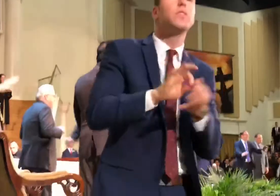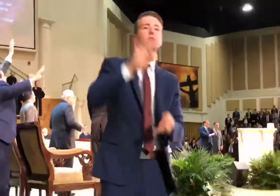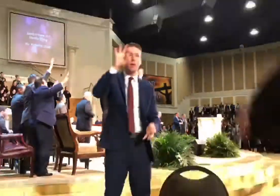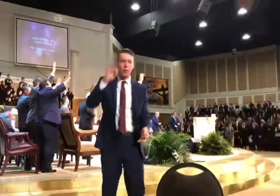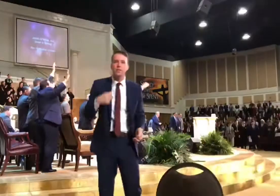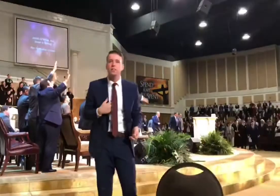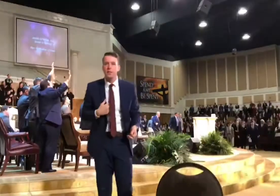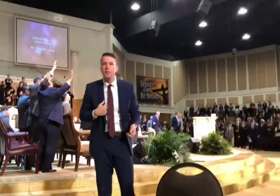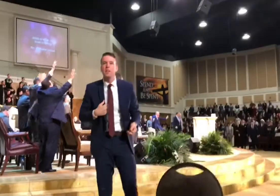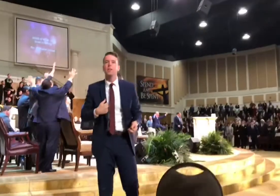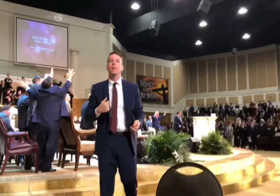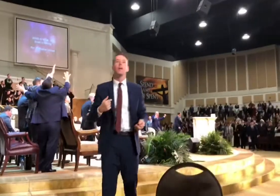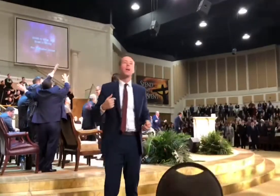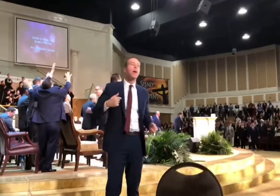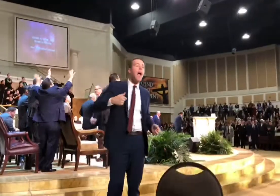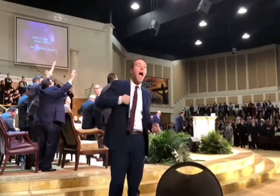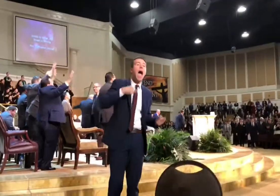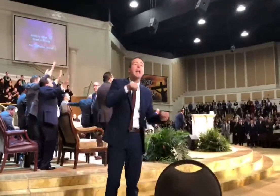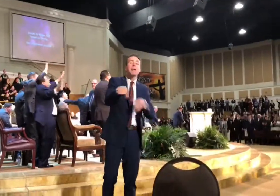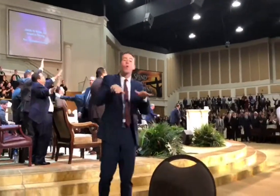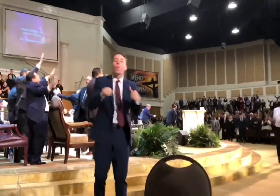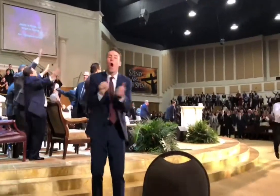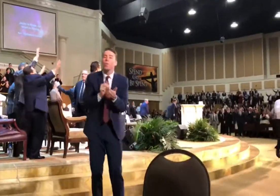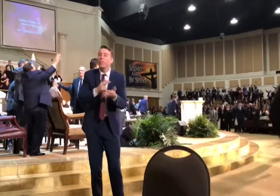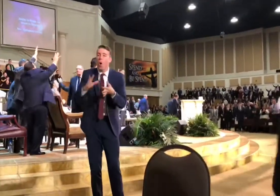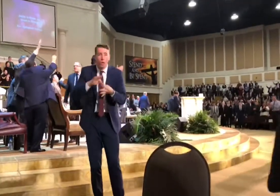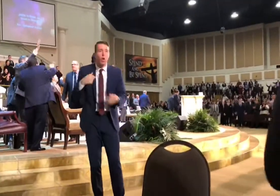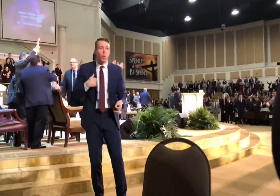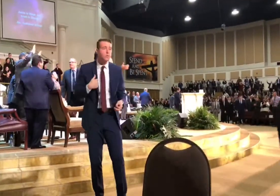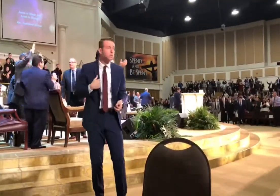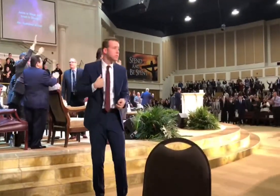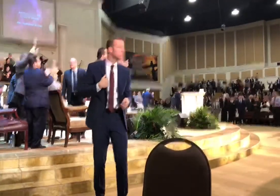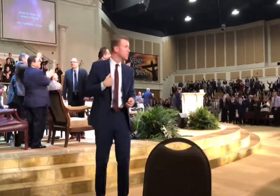Spirit. I came to walk in the Holy Ghost.